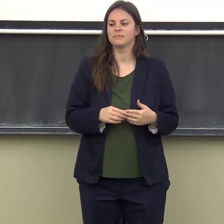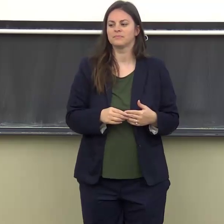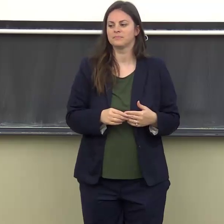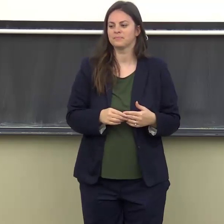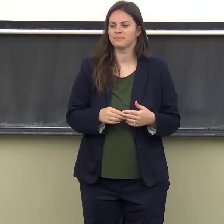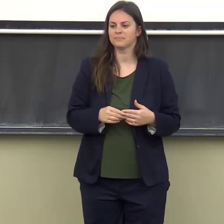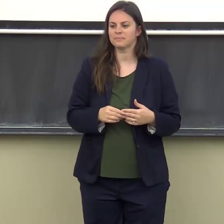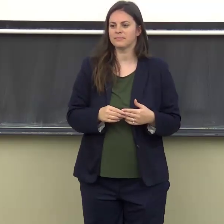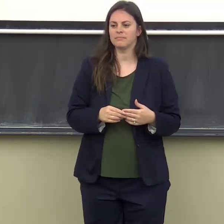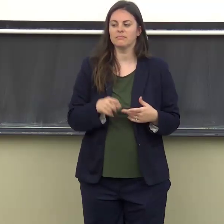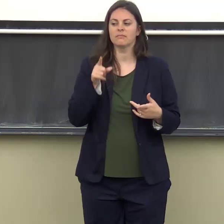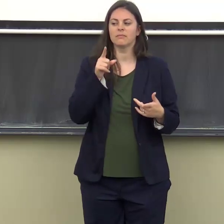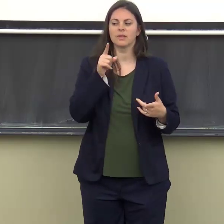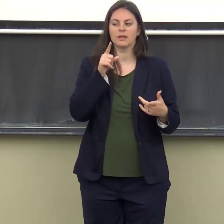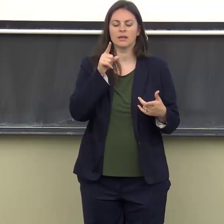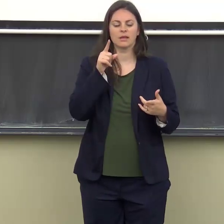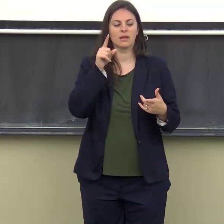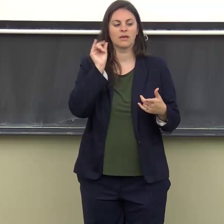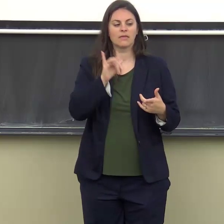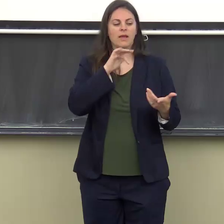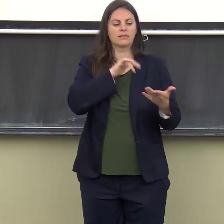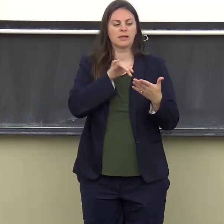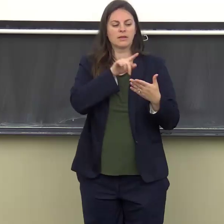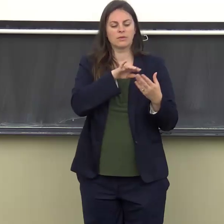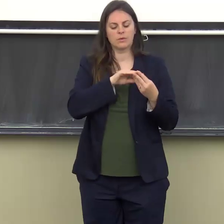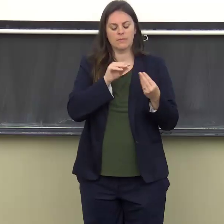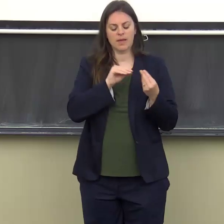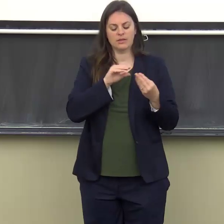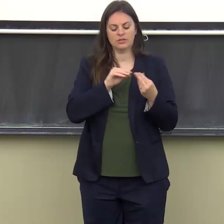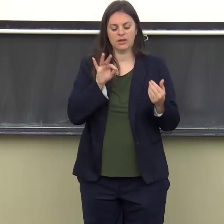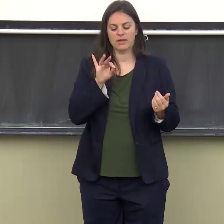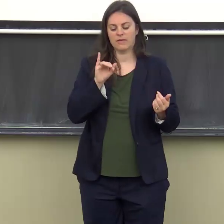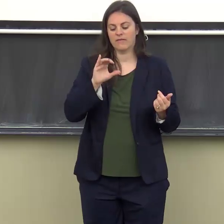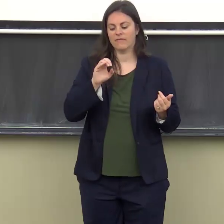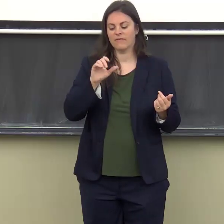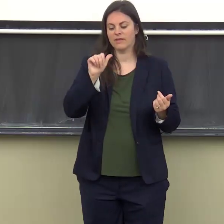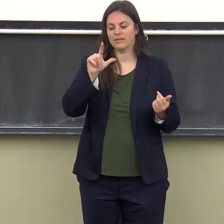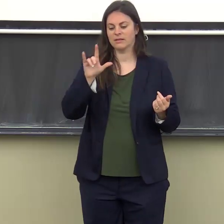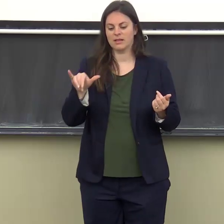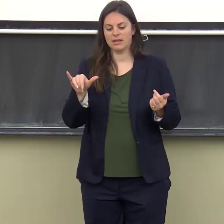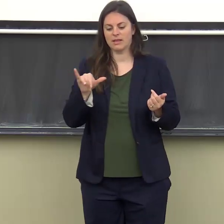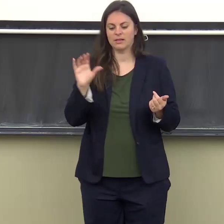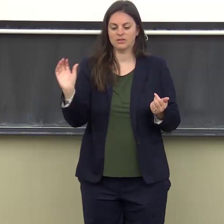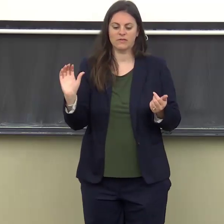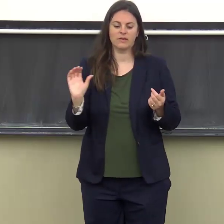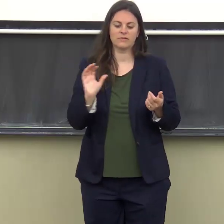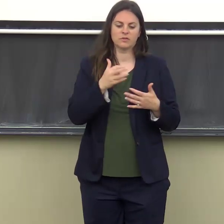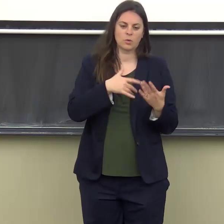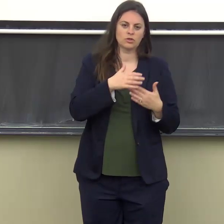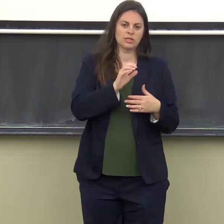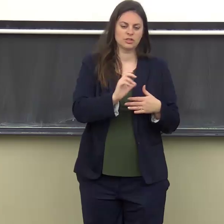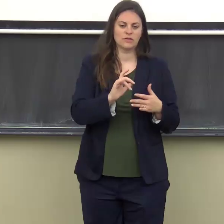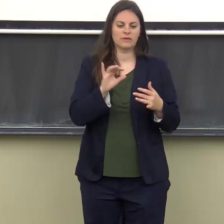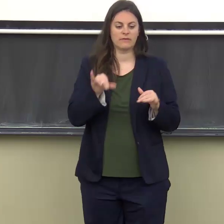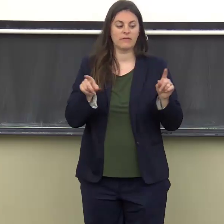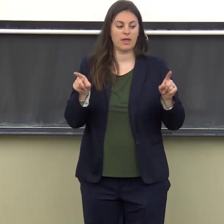Is the study you mentioned that the fiscally conservative, socially conservative group undertook